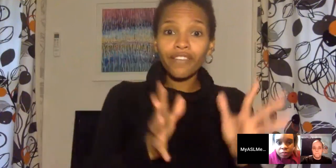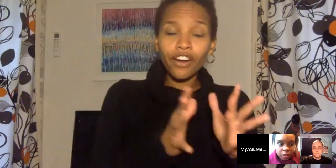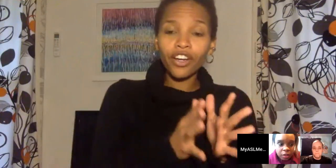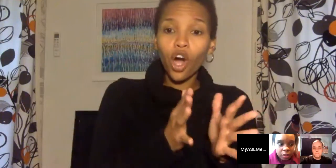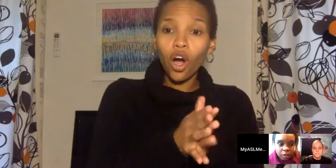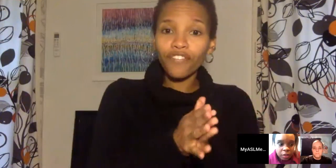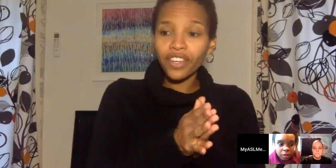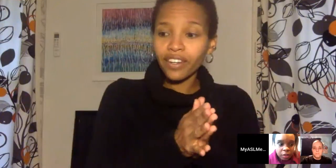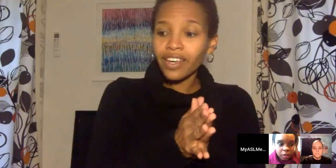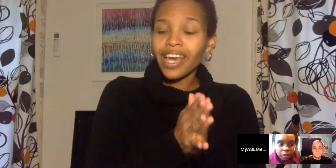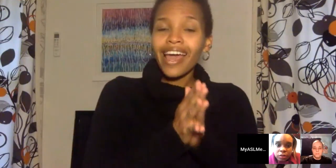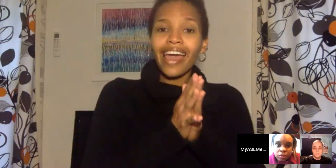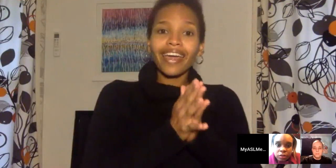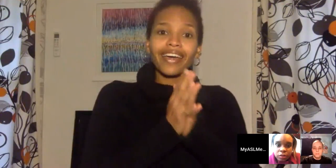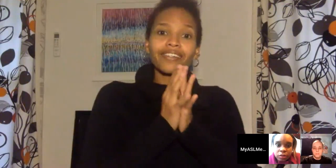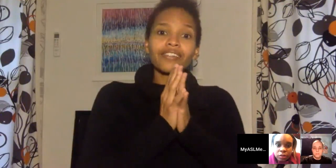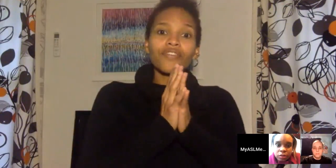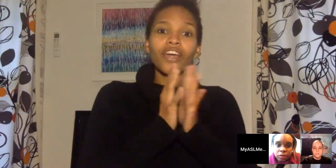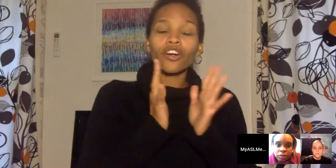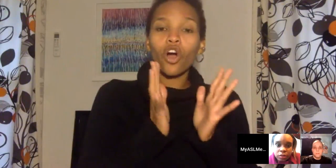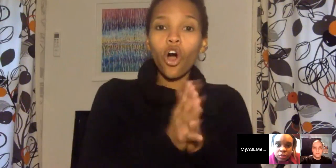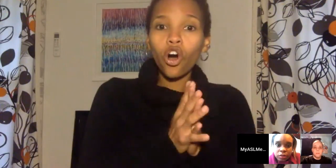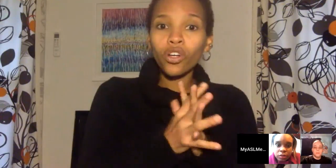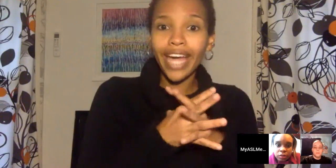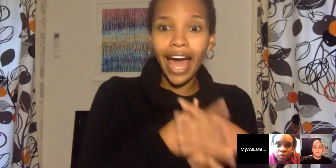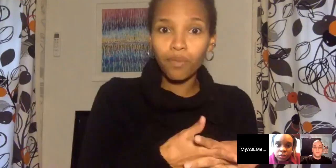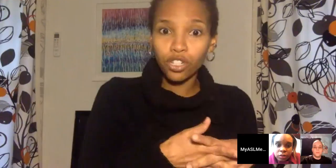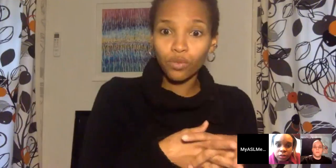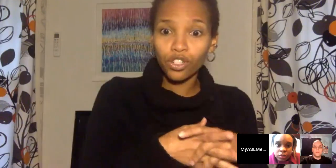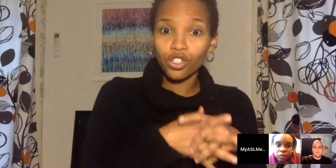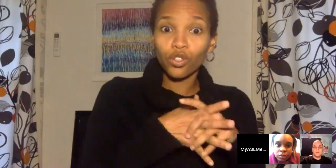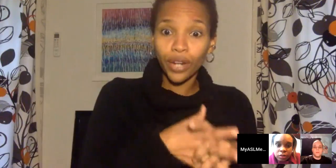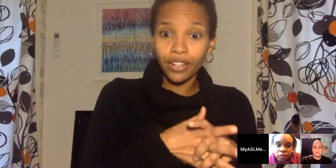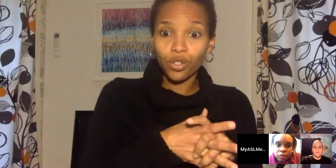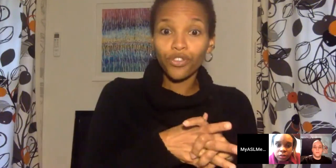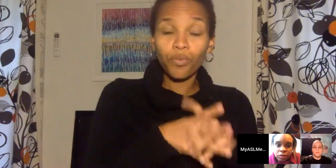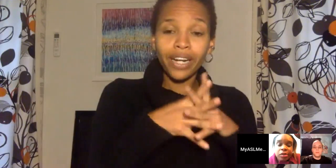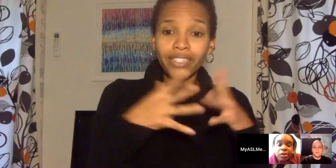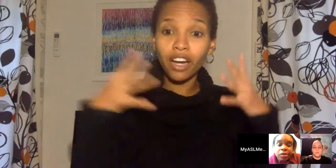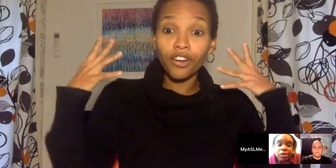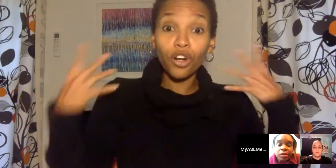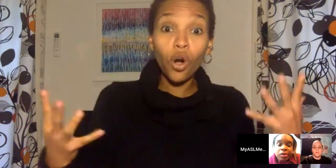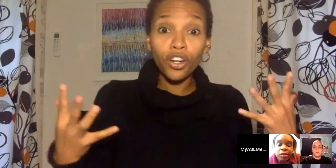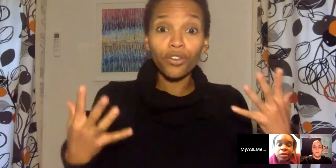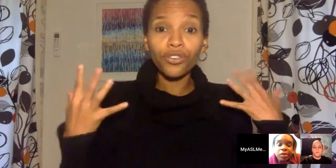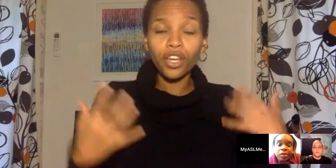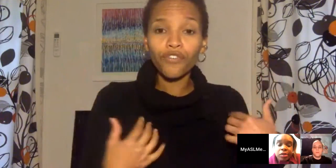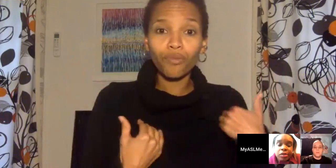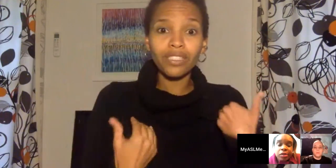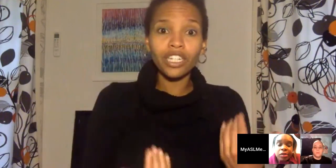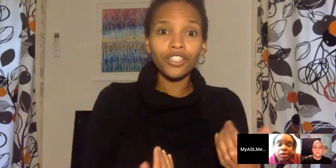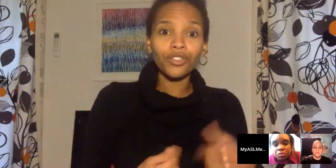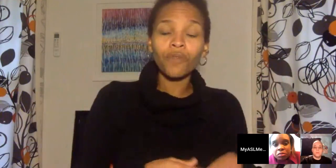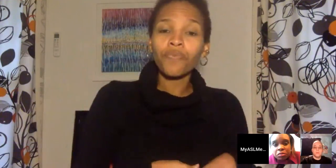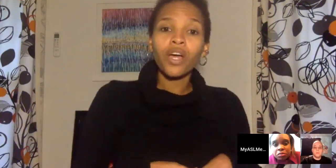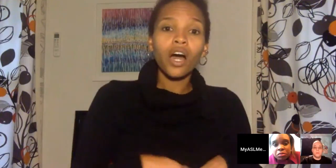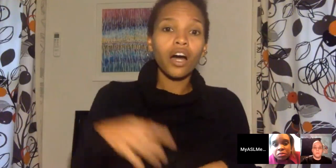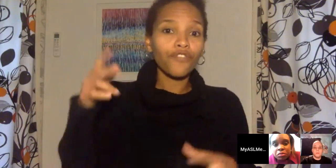very often, and they are all captioned, which is great. So if you're practicing on your own and you're looking for material for